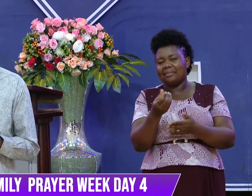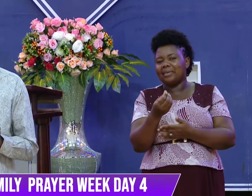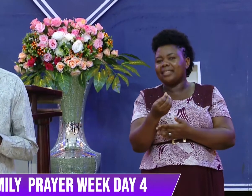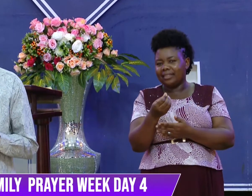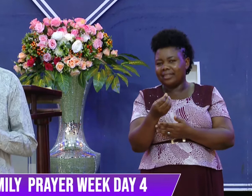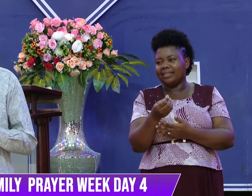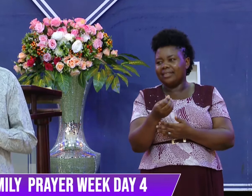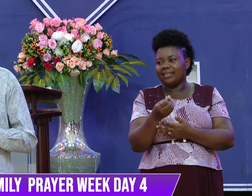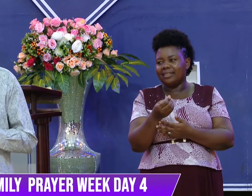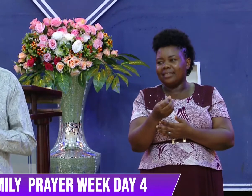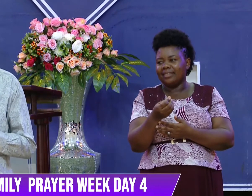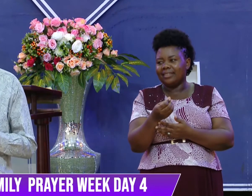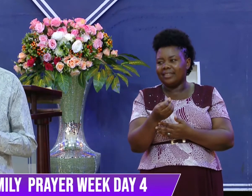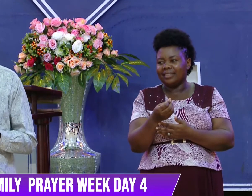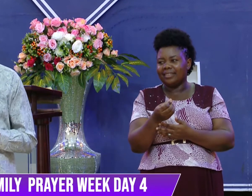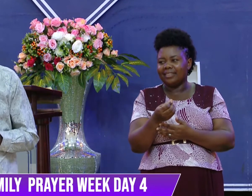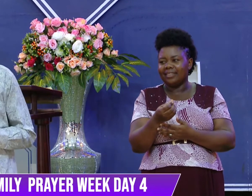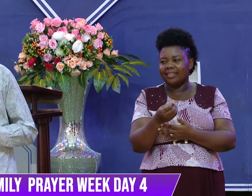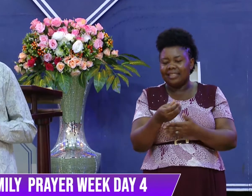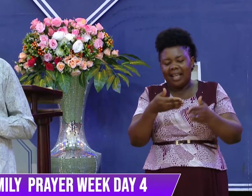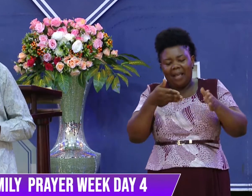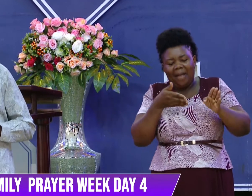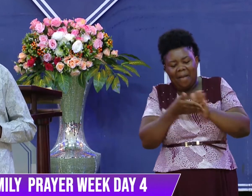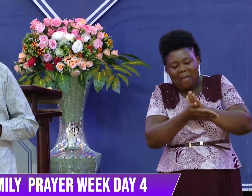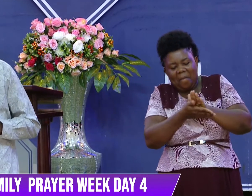their money.